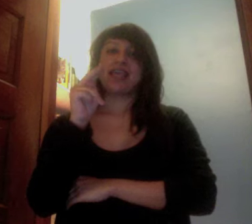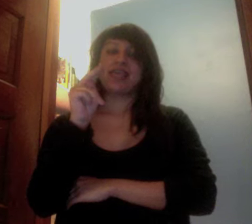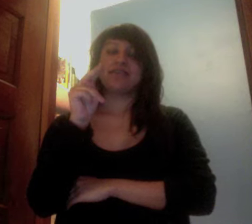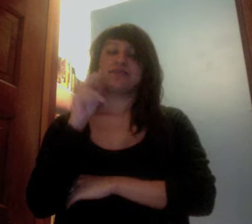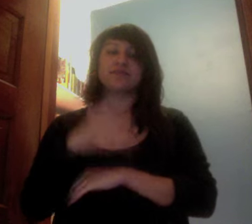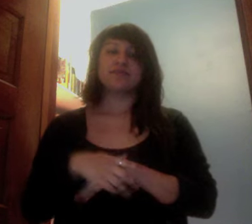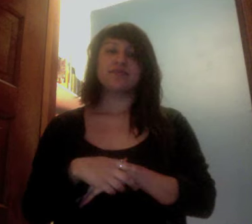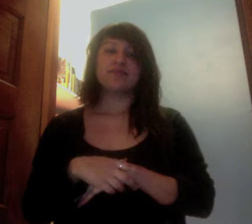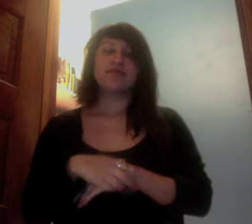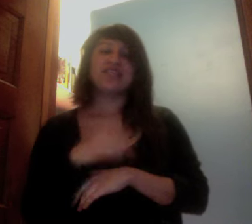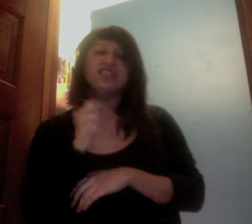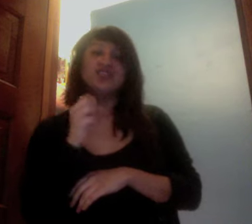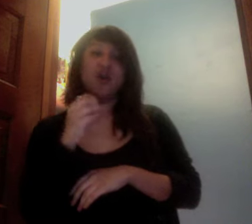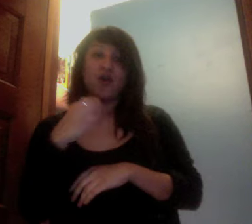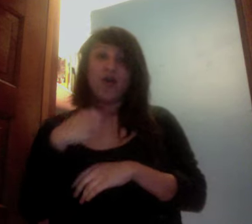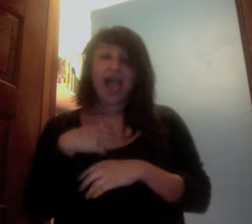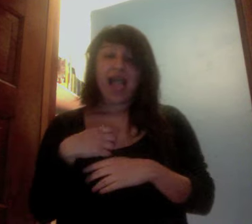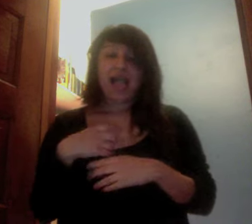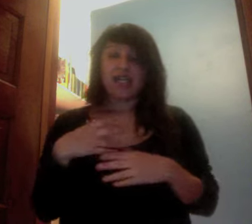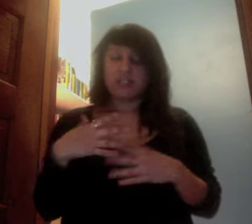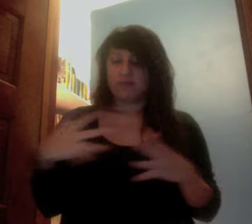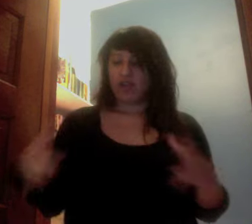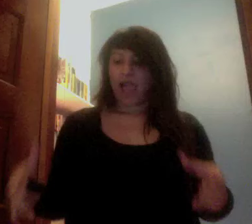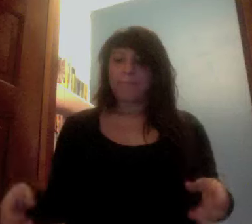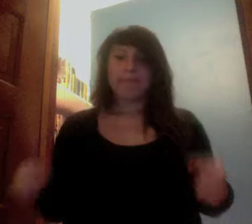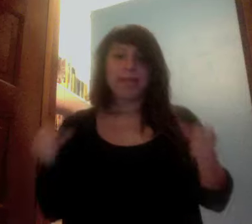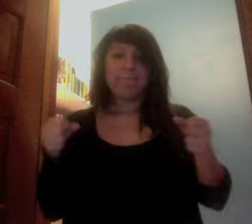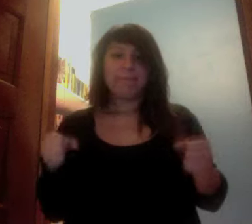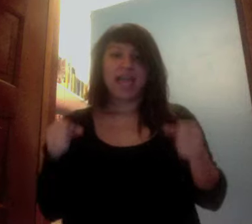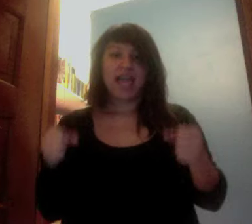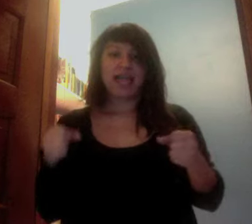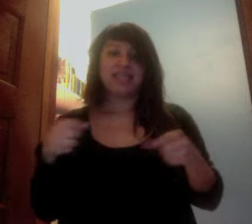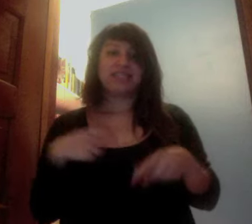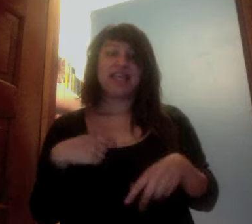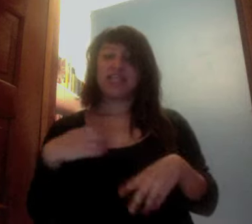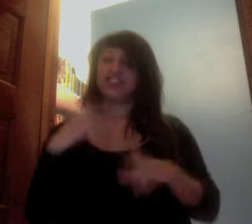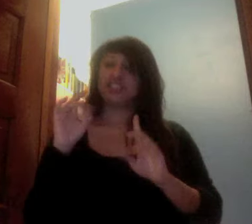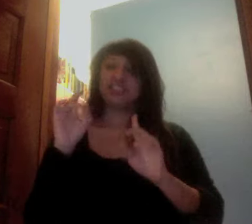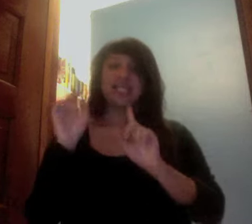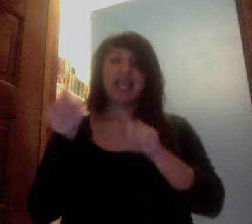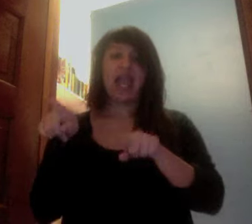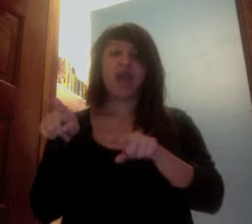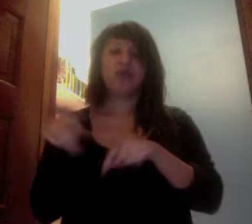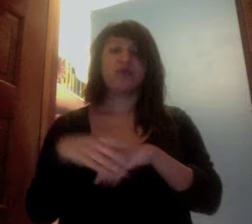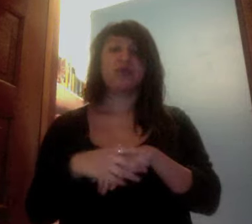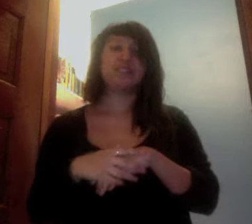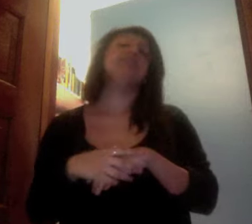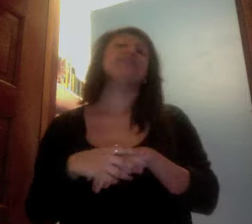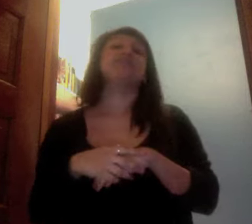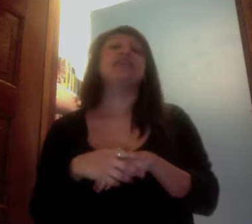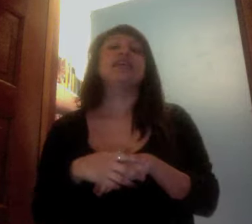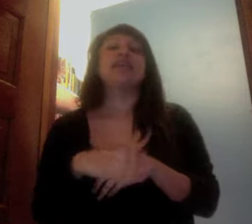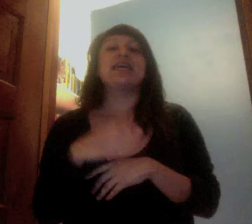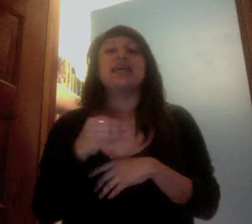just set out on my way. I had to find the train and get on the train, and mind you,